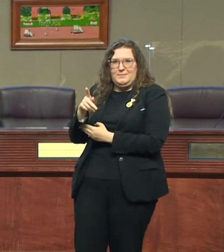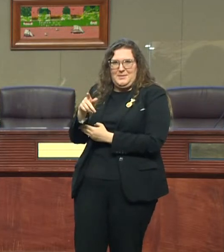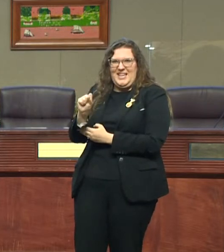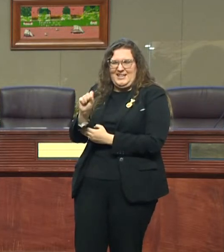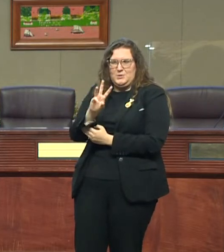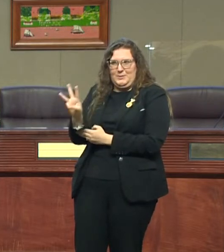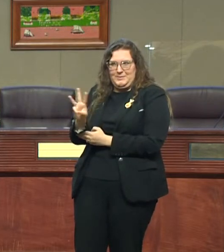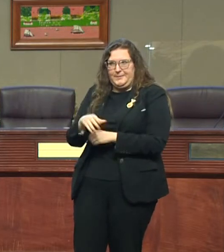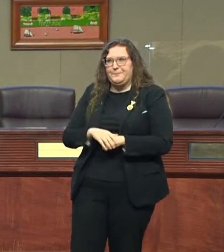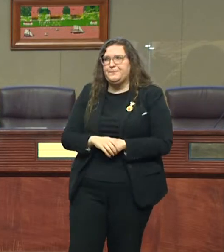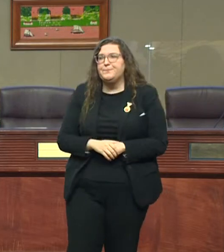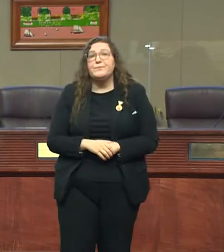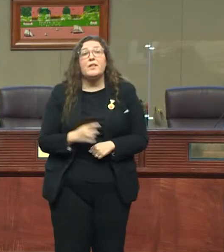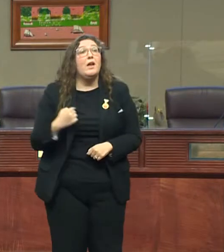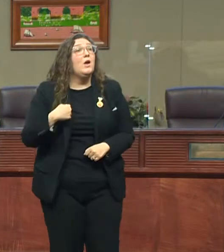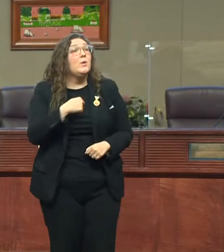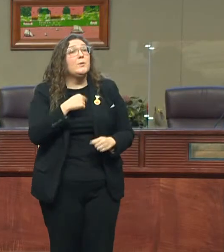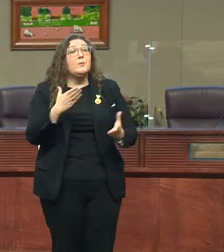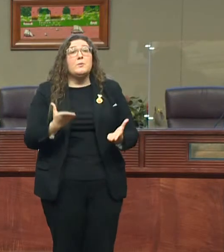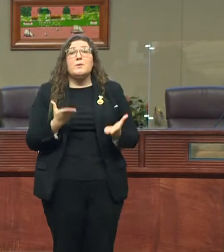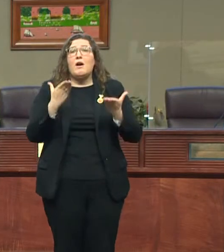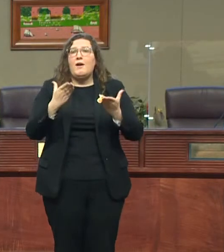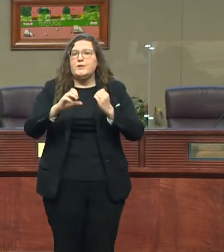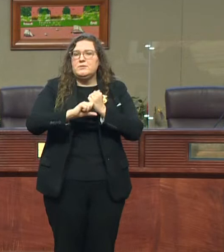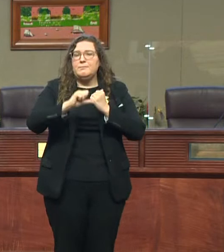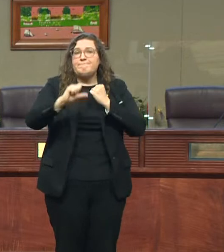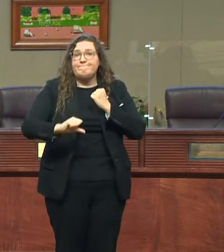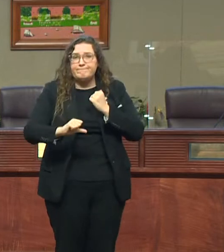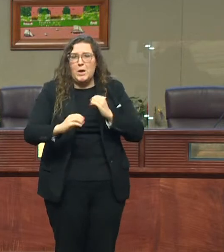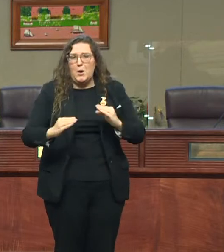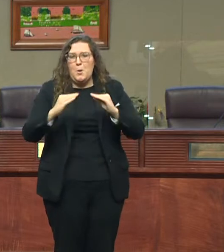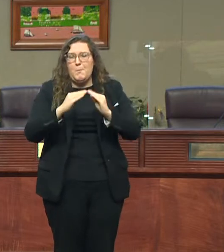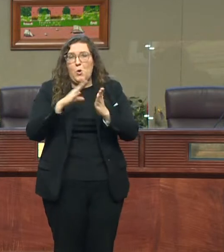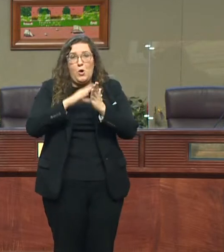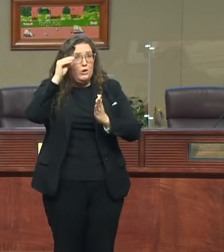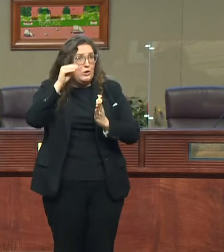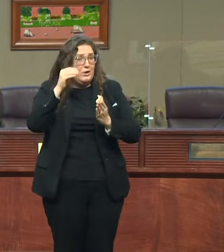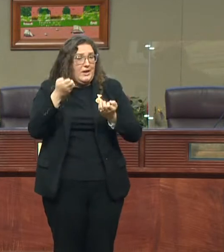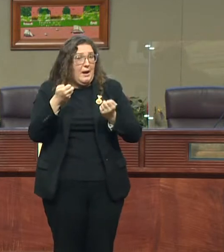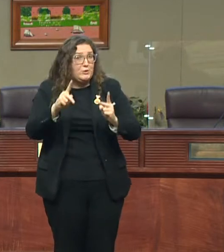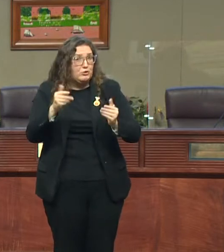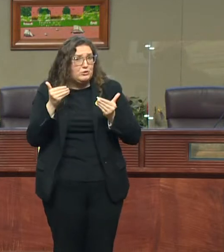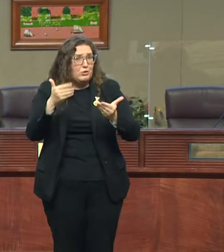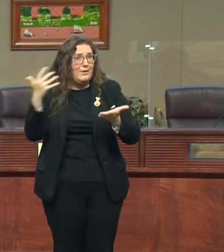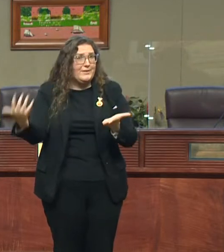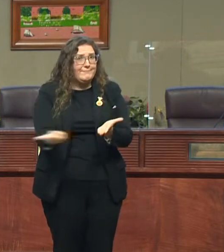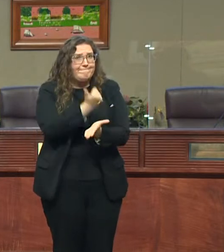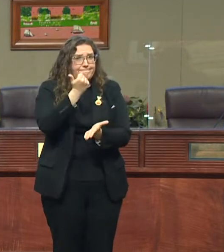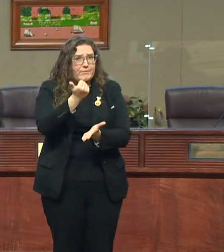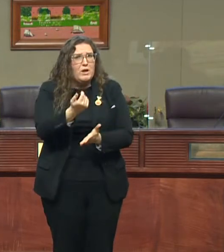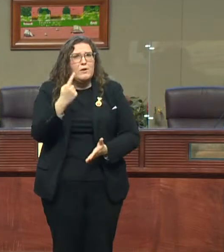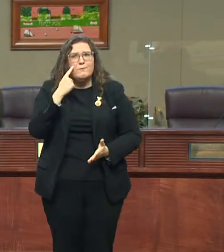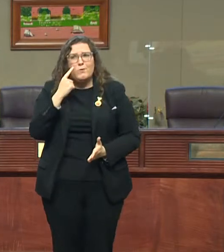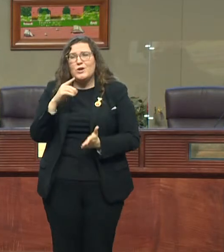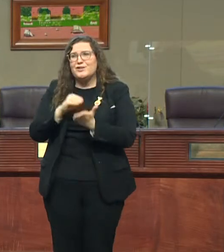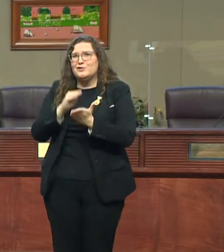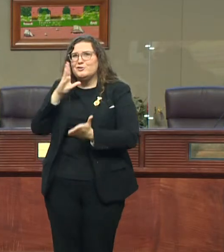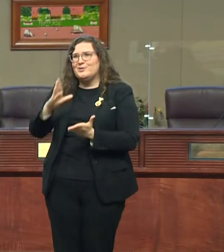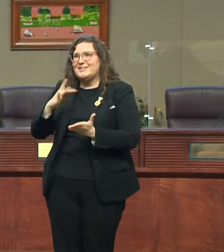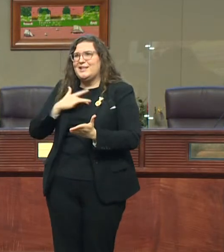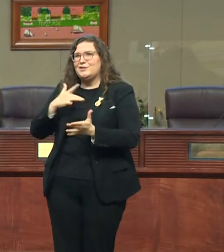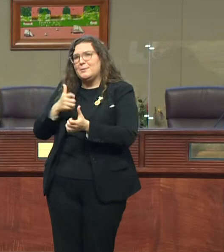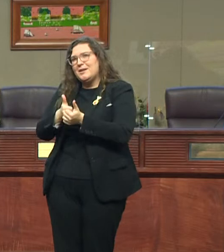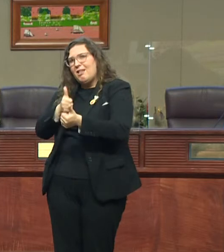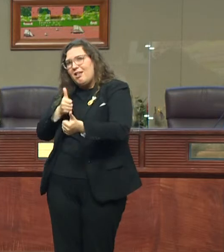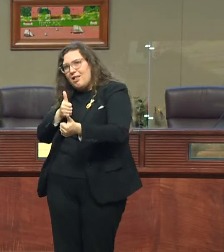We are also offering some extended learning opportunities during the summer for our most fragile students, those that are